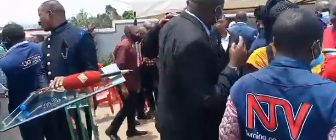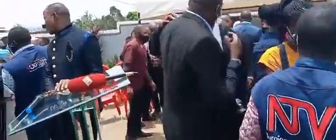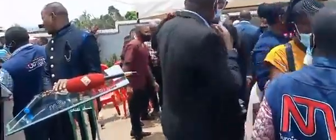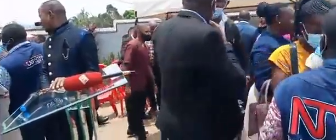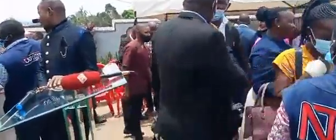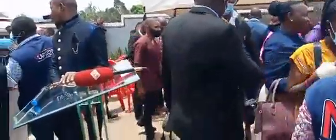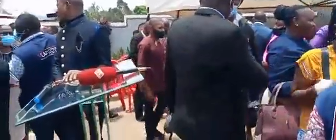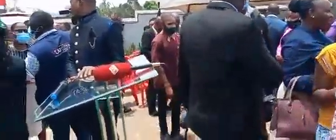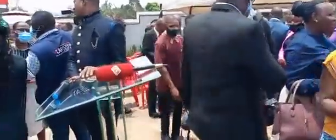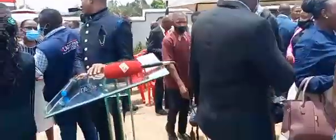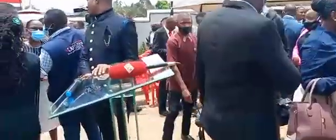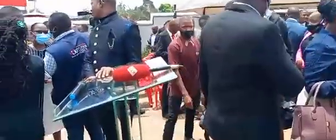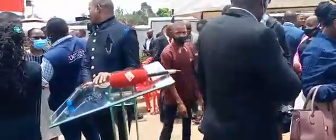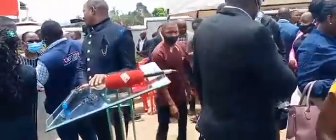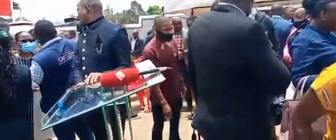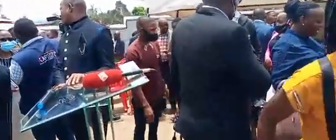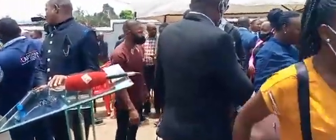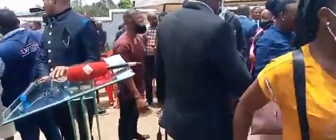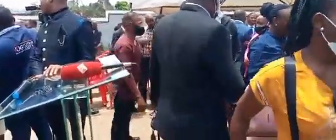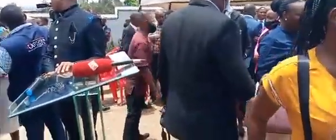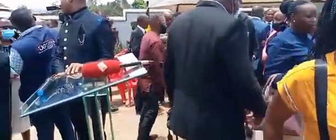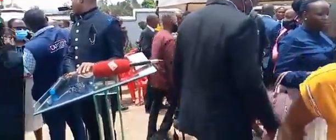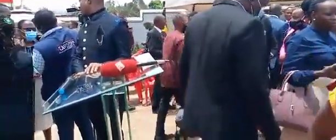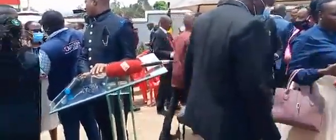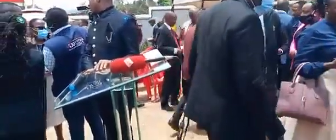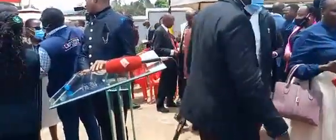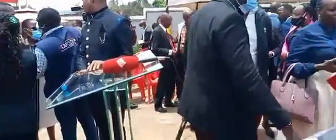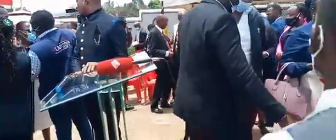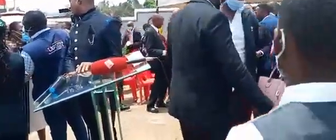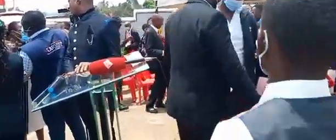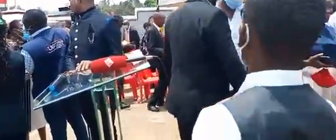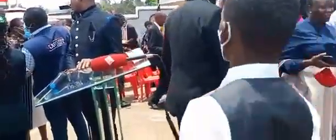TV. Thank you for loving National Platform. Thank you for loving